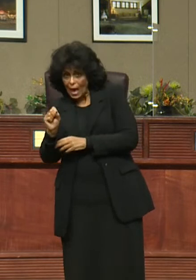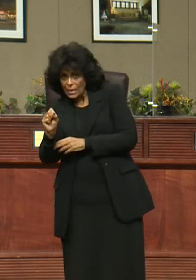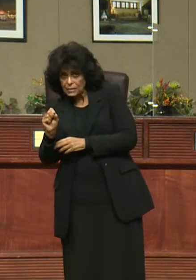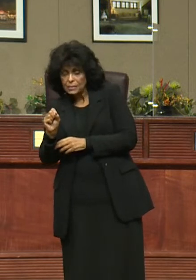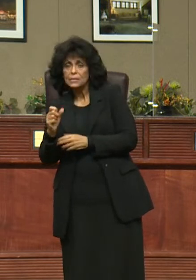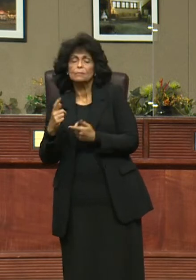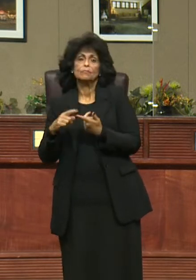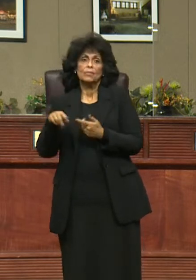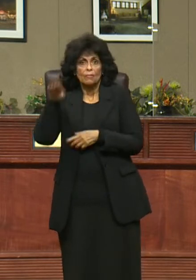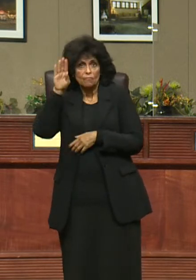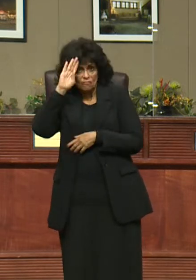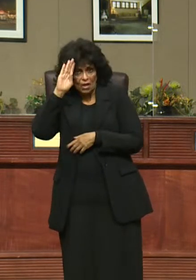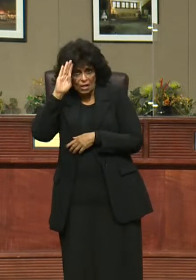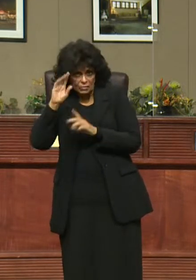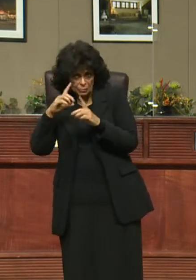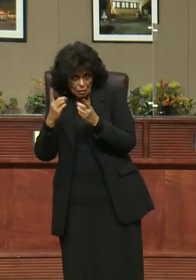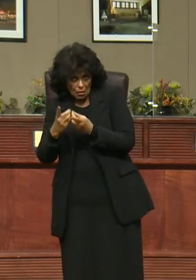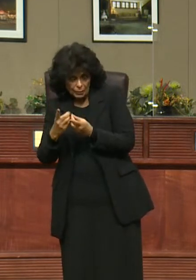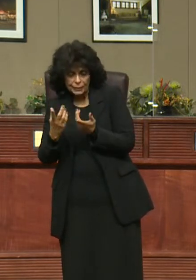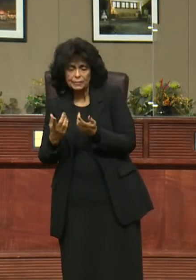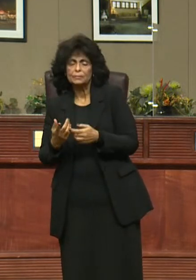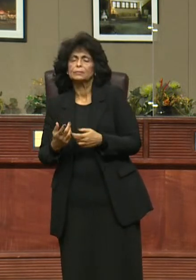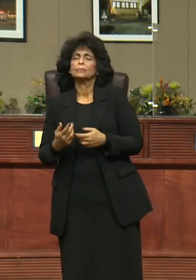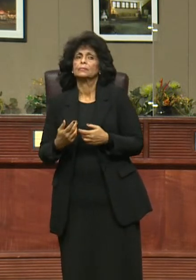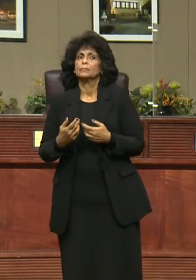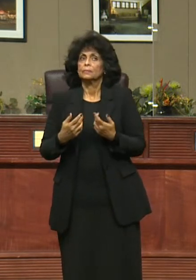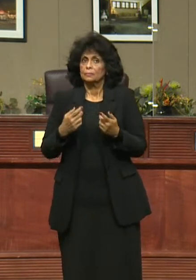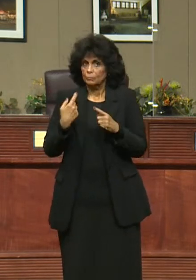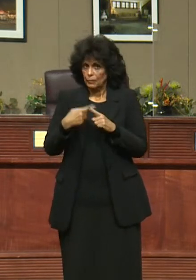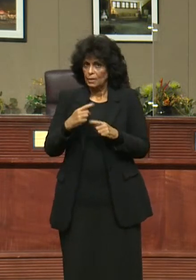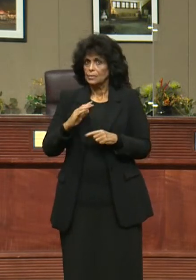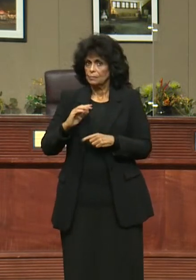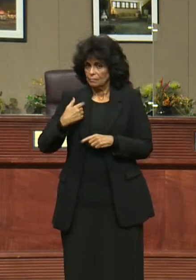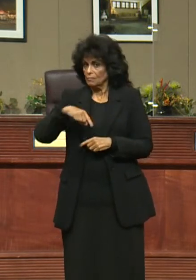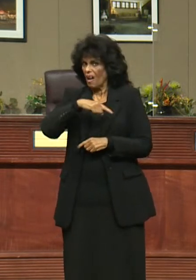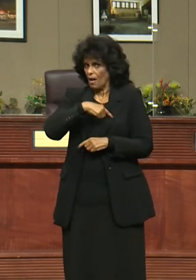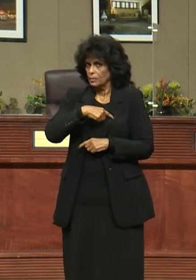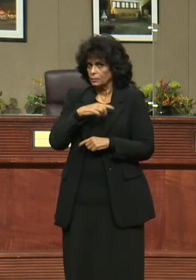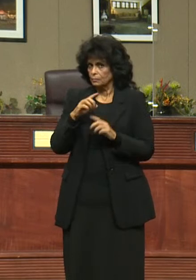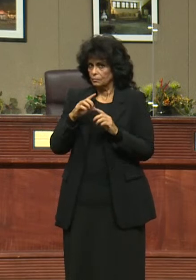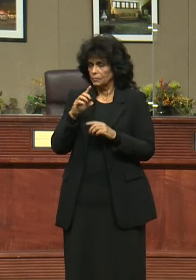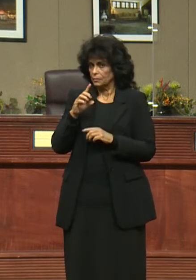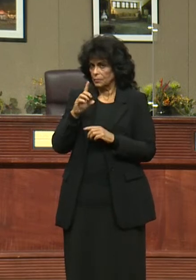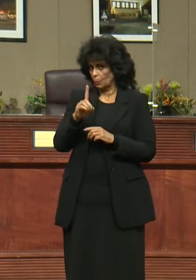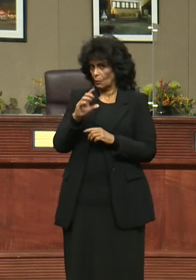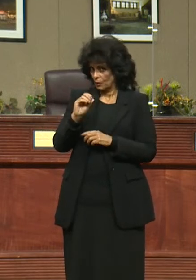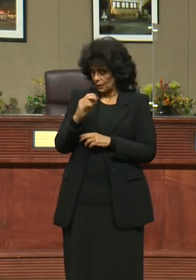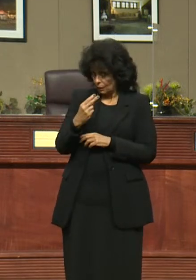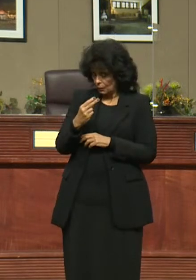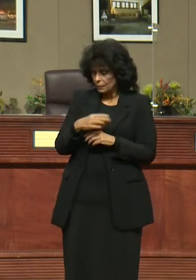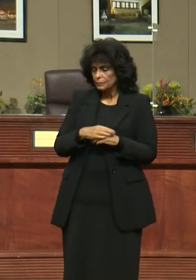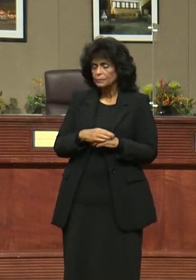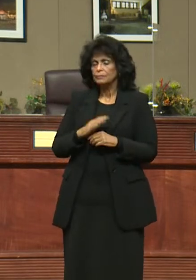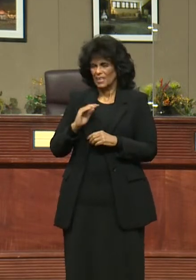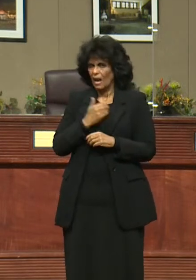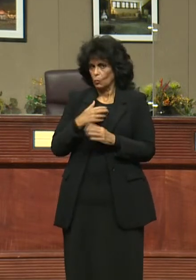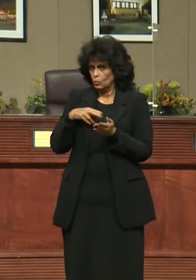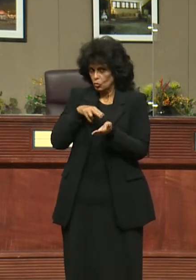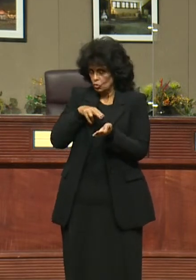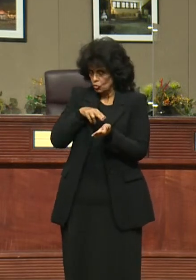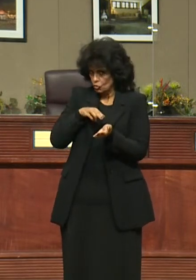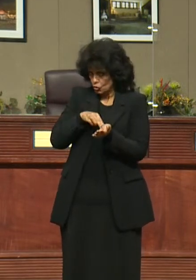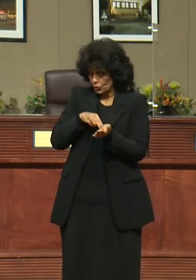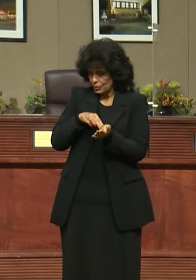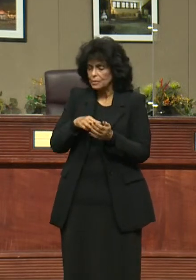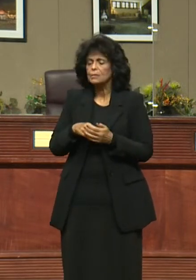and they are a force multiplier. And let me tell you, and I know my nurses are going to be not happy